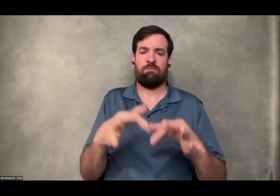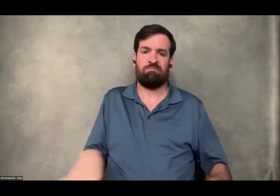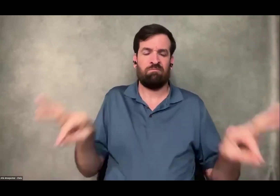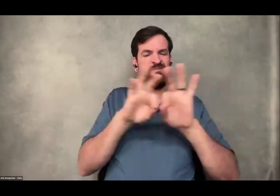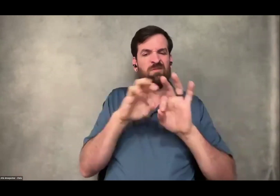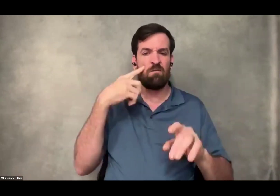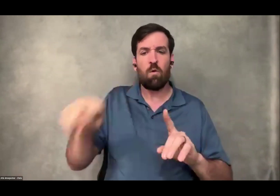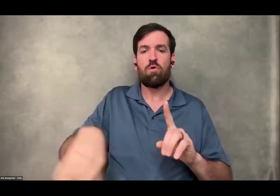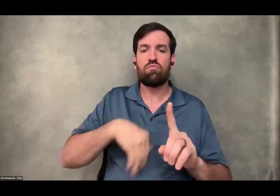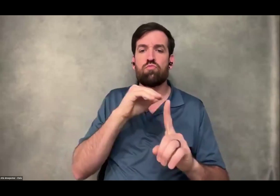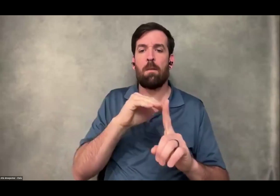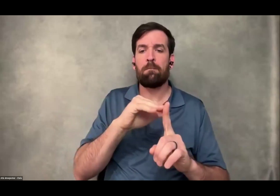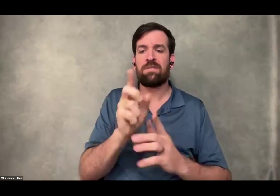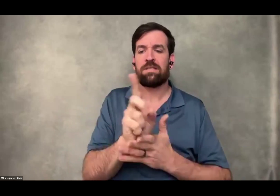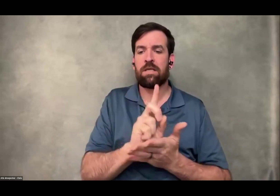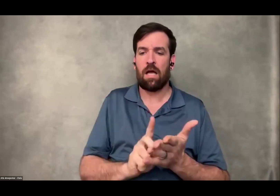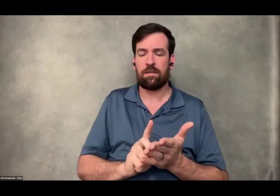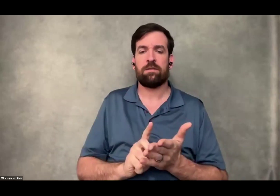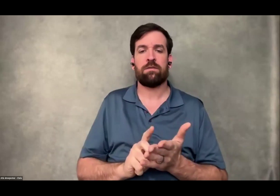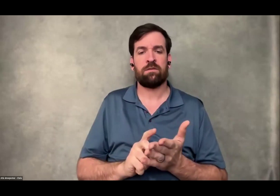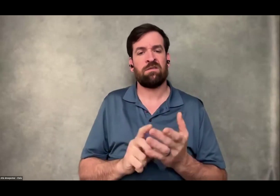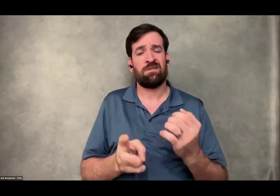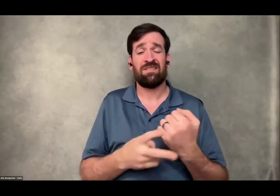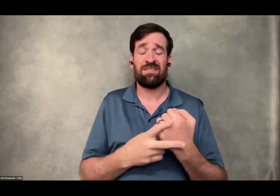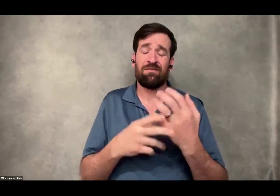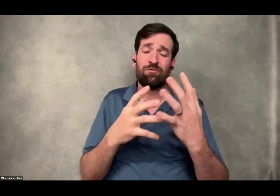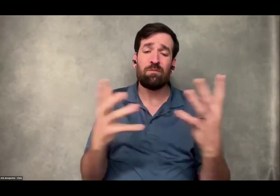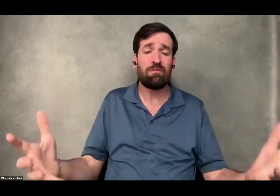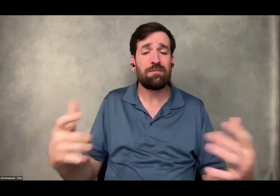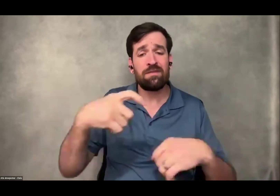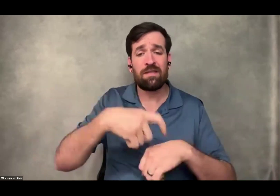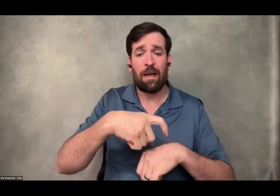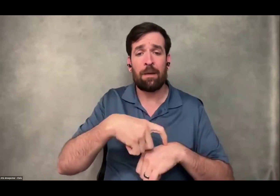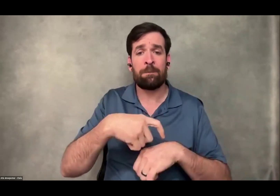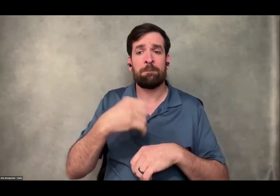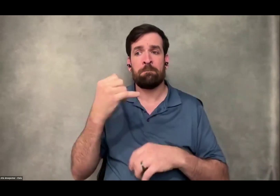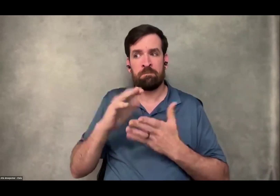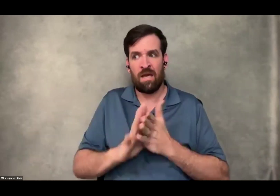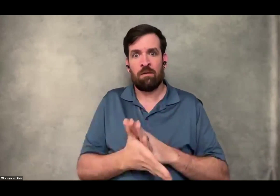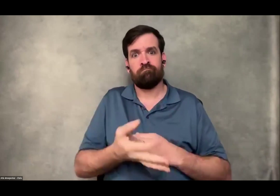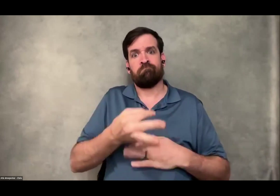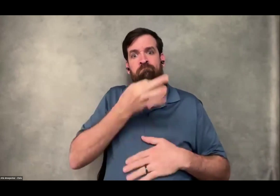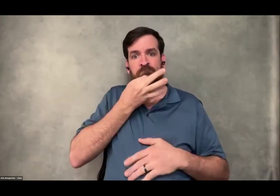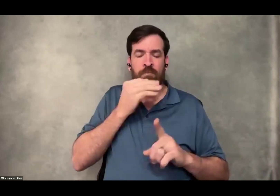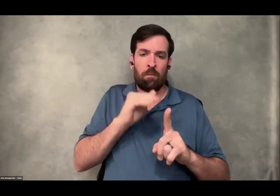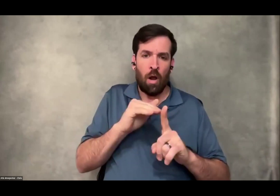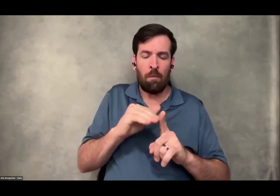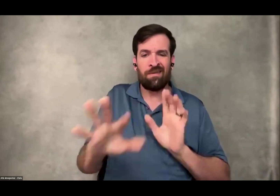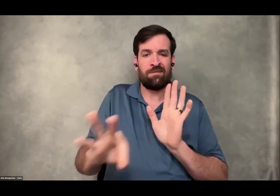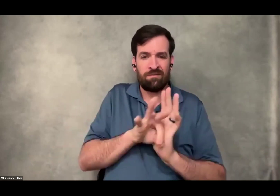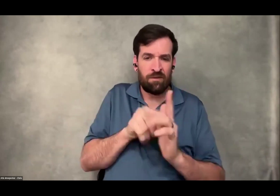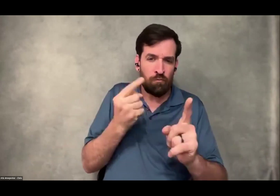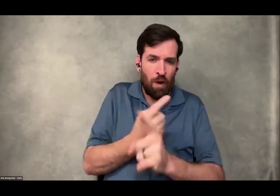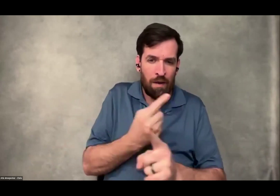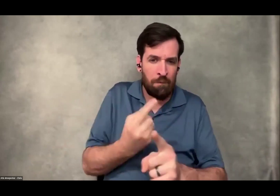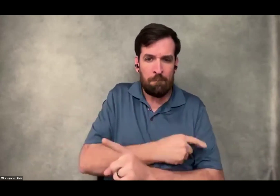design is it saves us so much time if we get good at it and we get the right prompts. It's just like being an